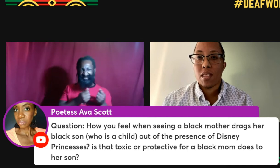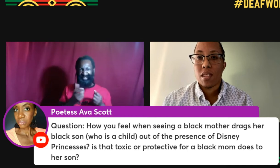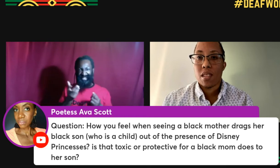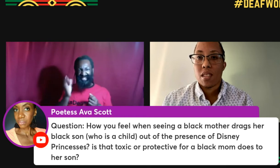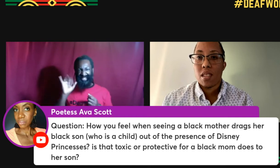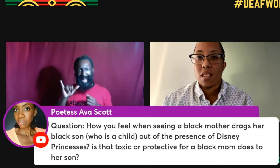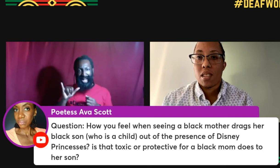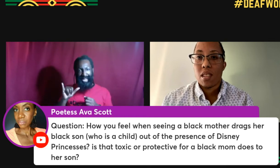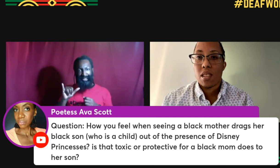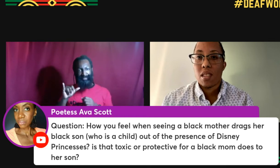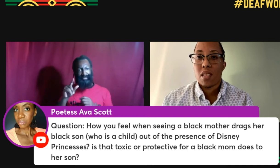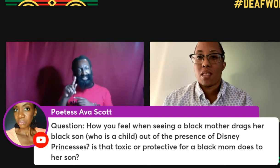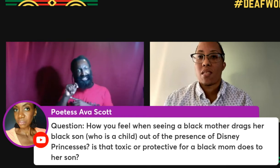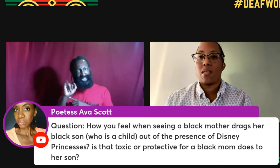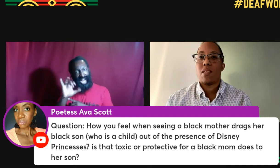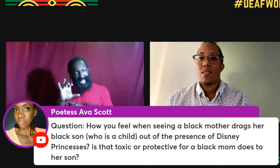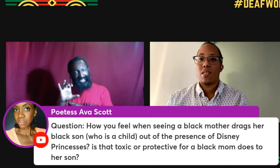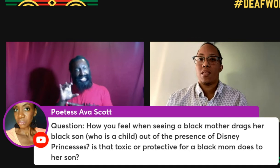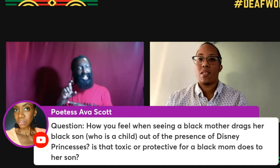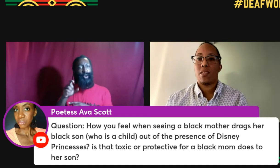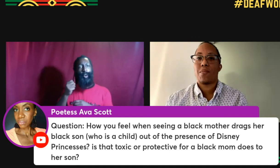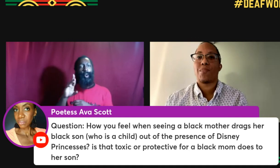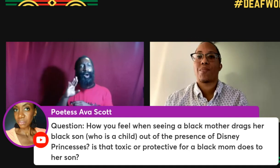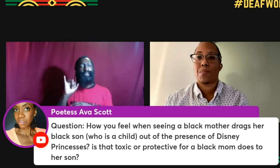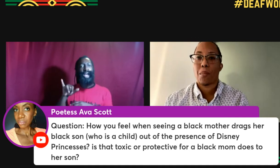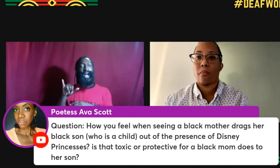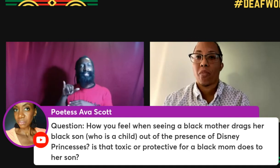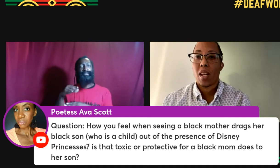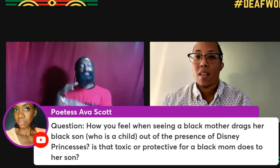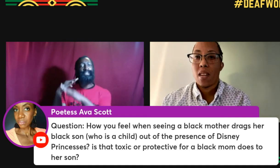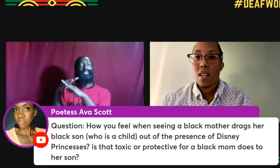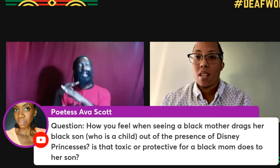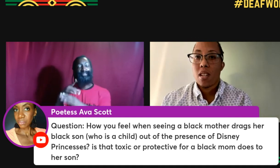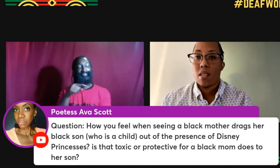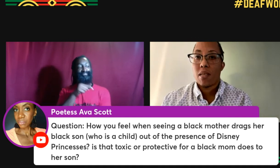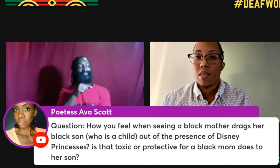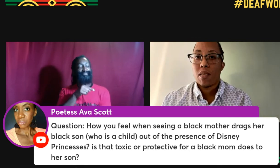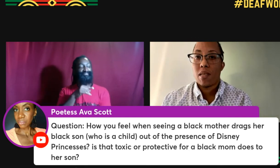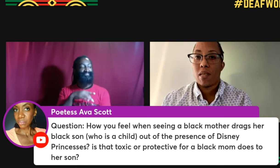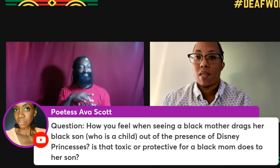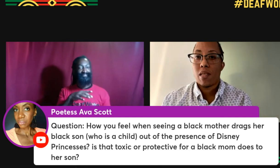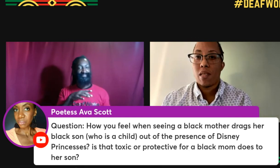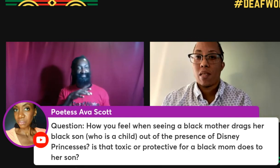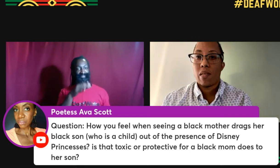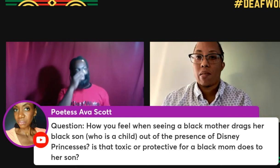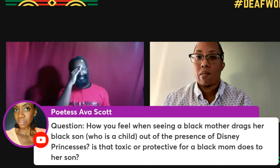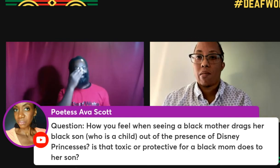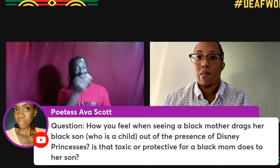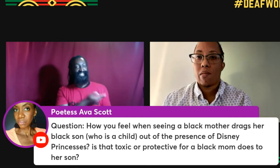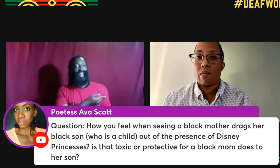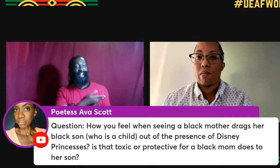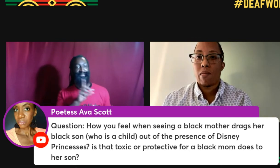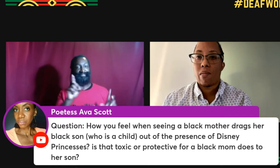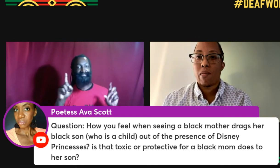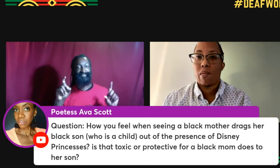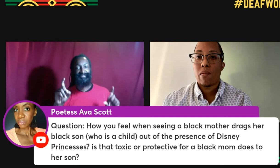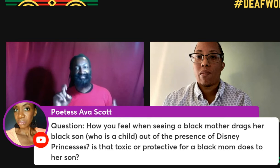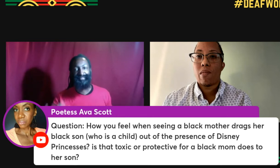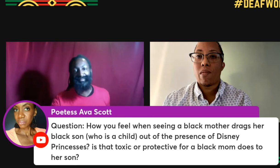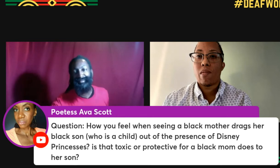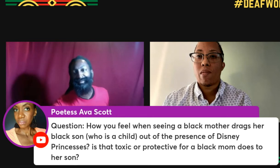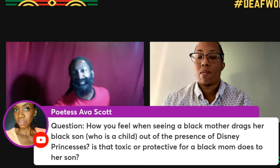Oh, when the son is kind of coaxing up to the Disney princess, but the